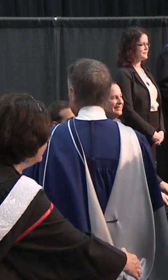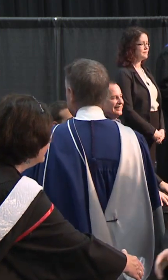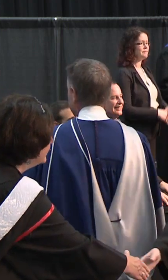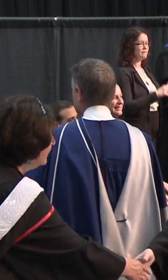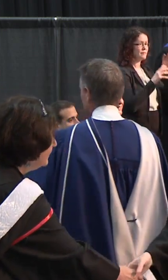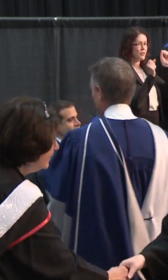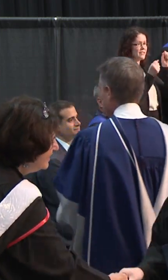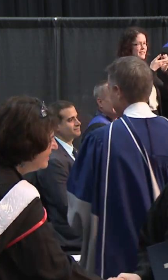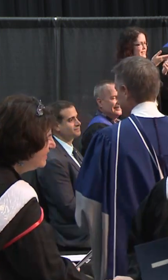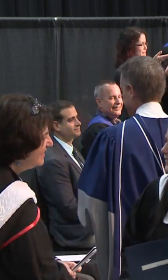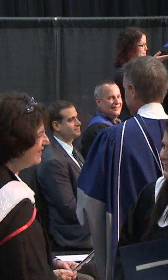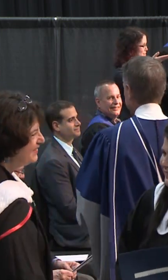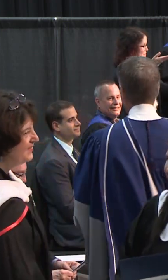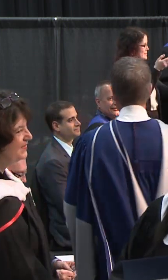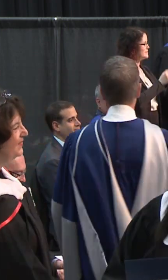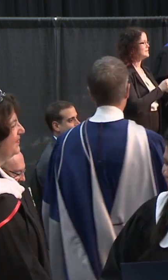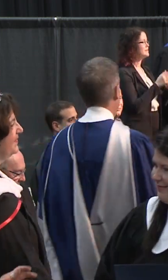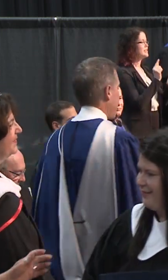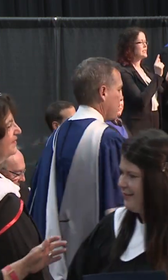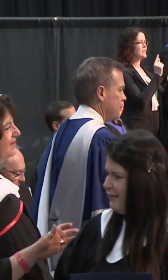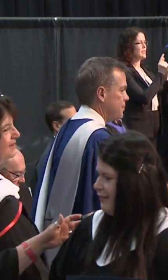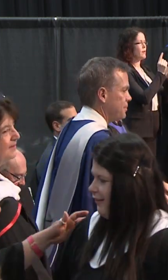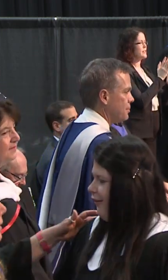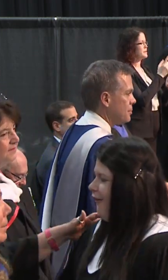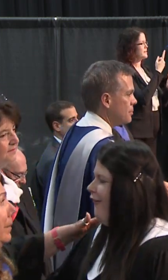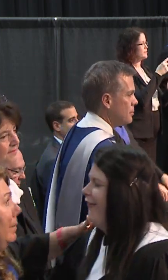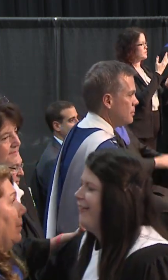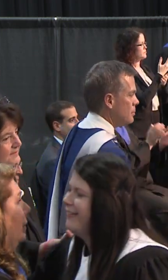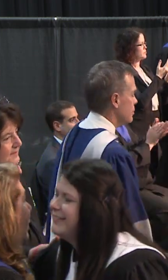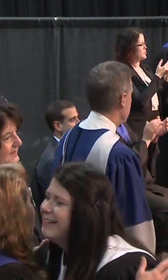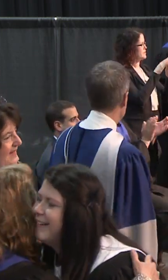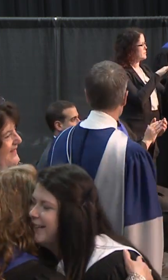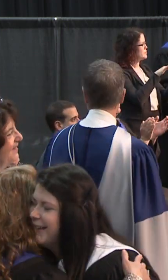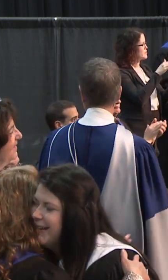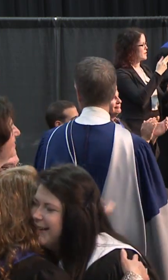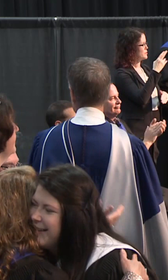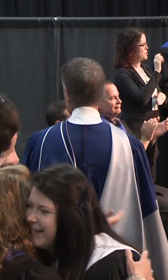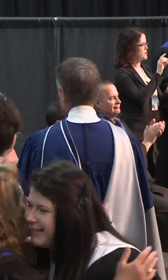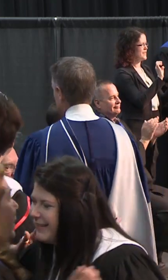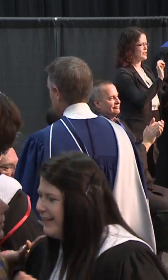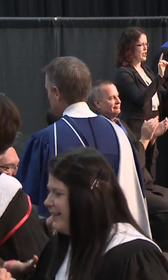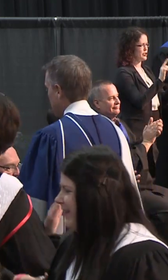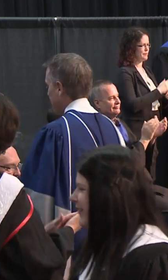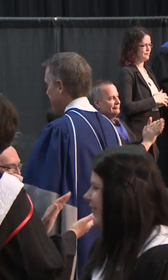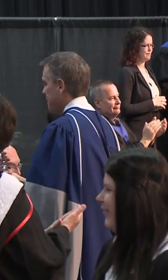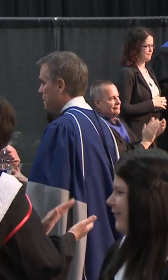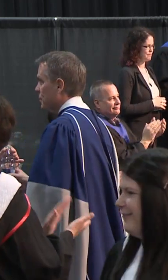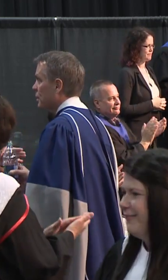Mr. President, ladies and gentlemen, the graduates in early childhood education.